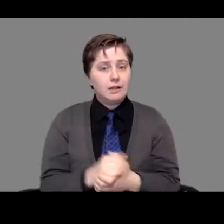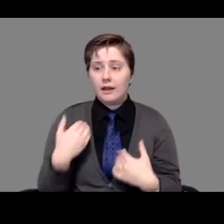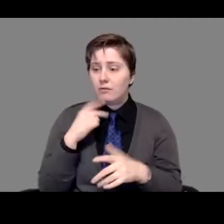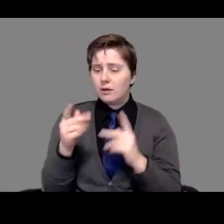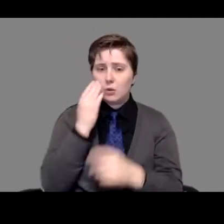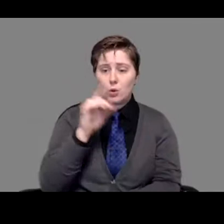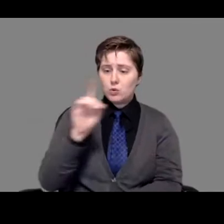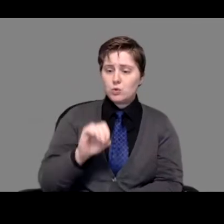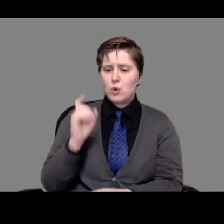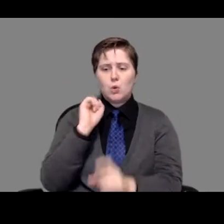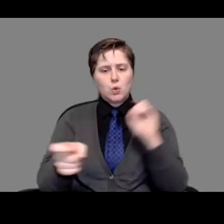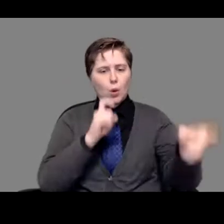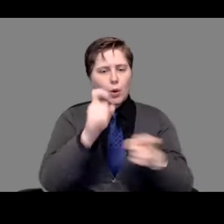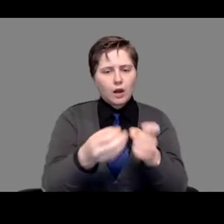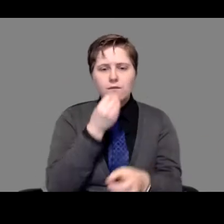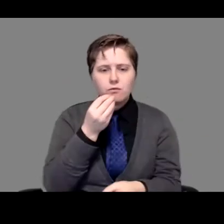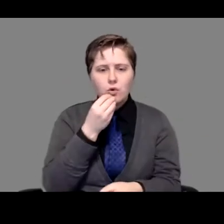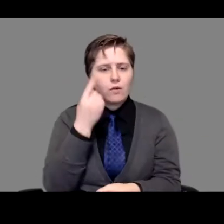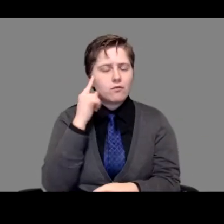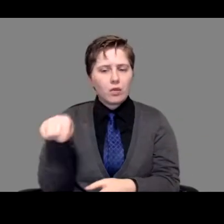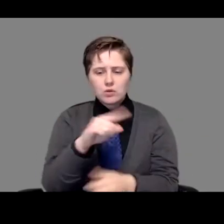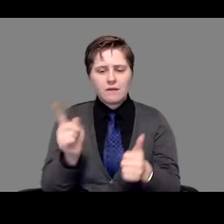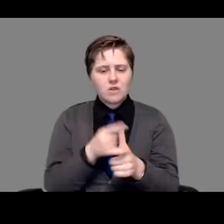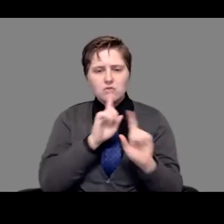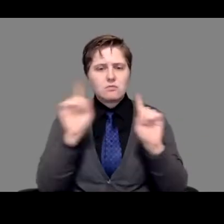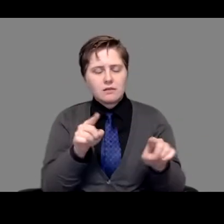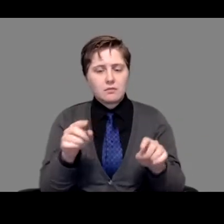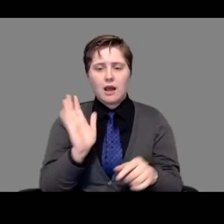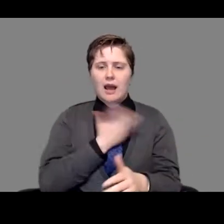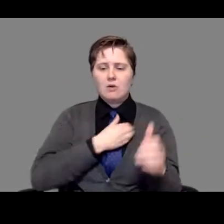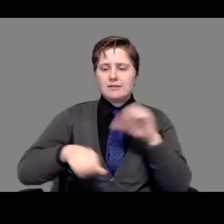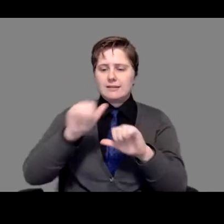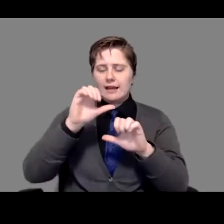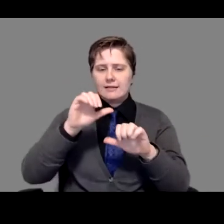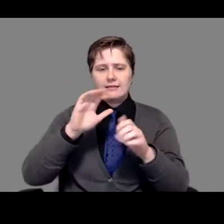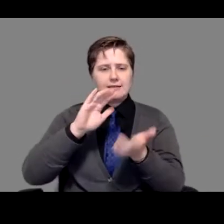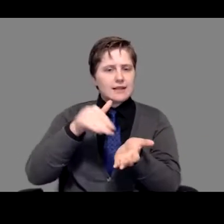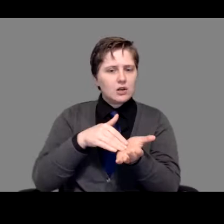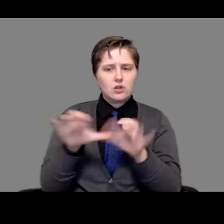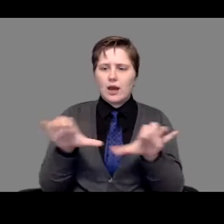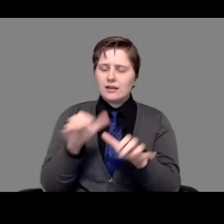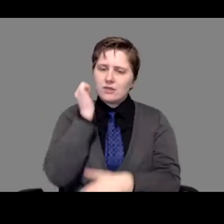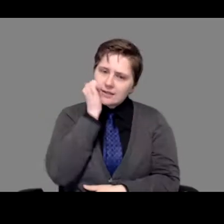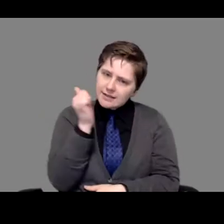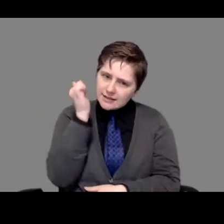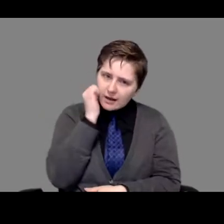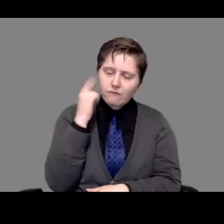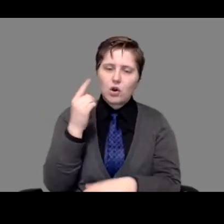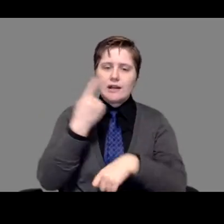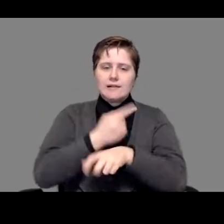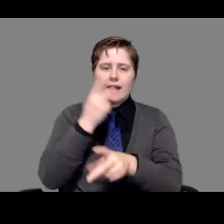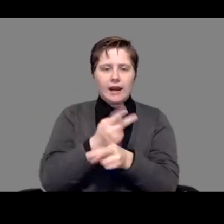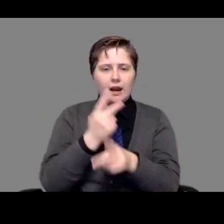the zoo donating food for first responders. Science Center is doing activities daily for the daycares for